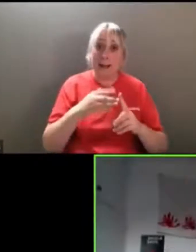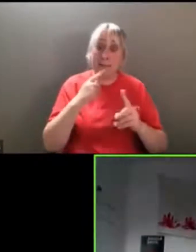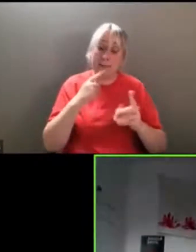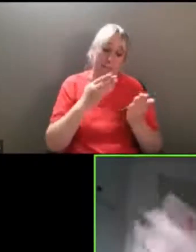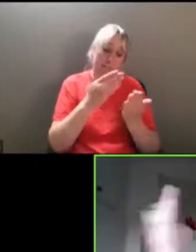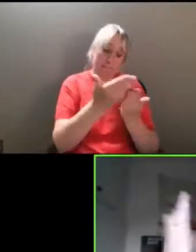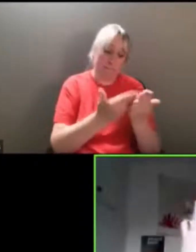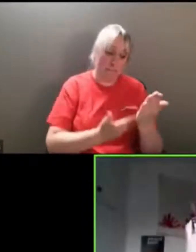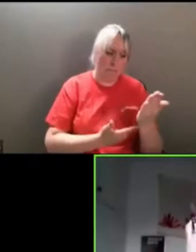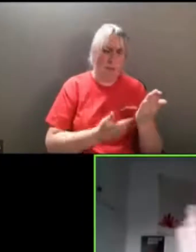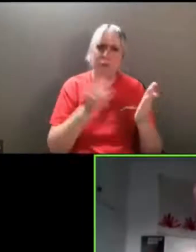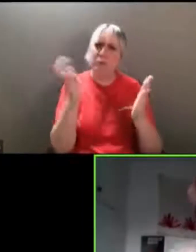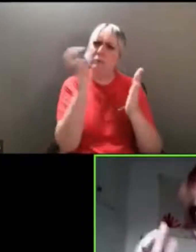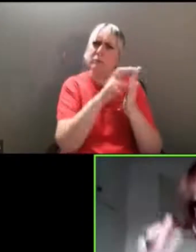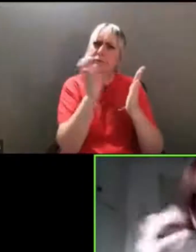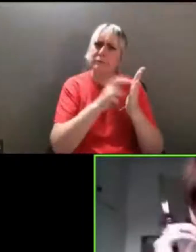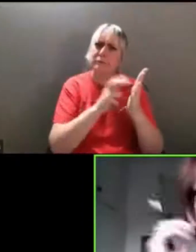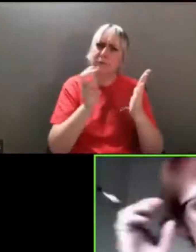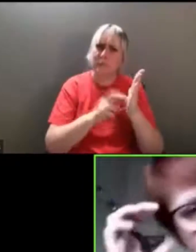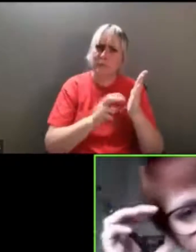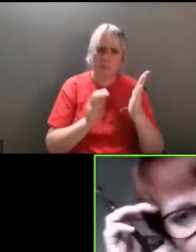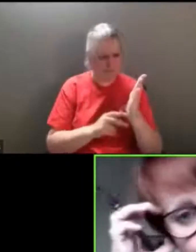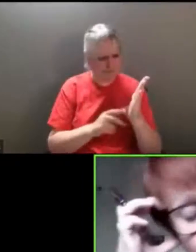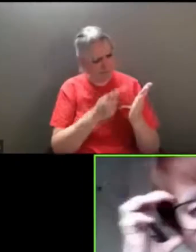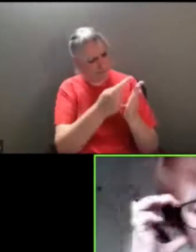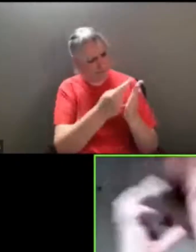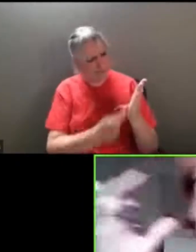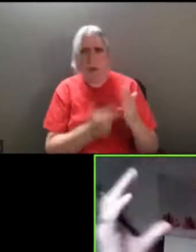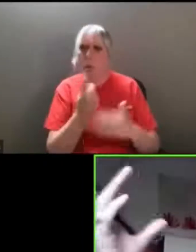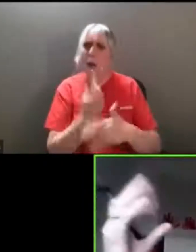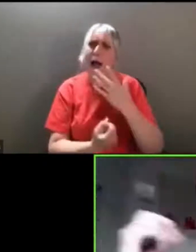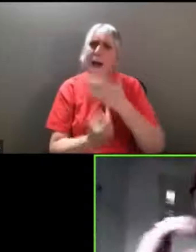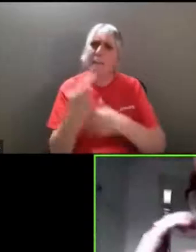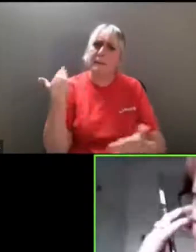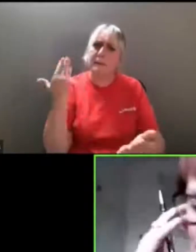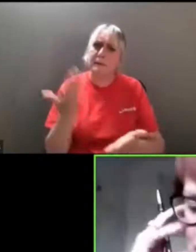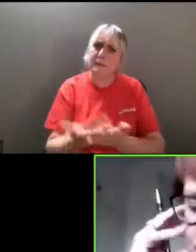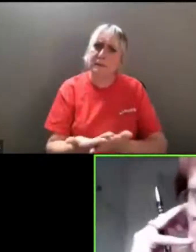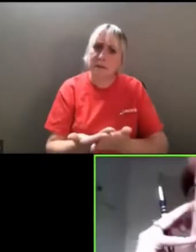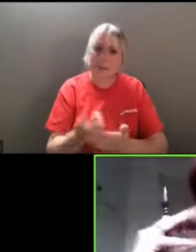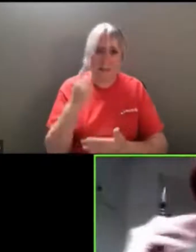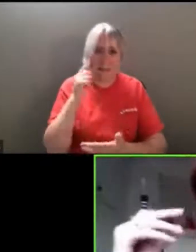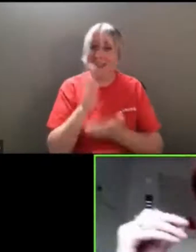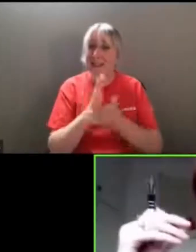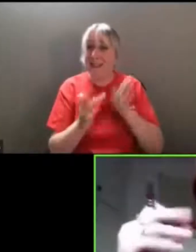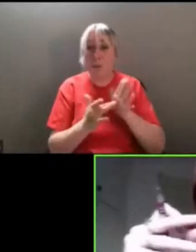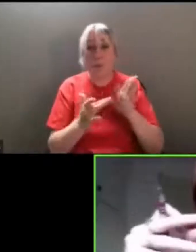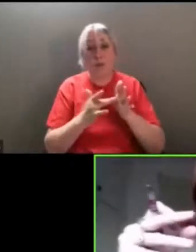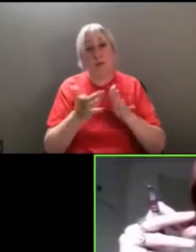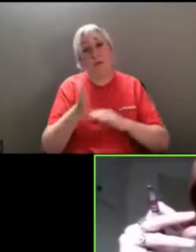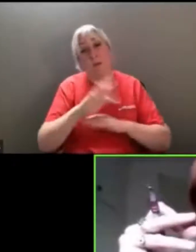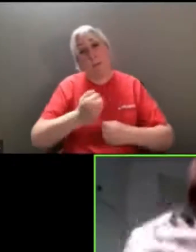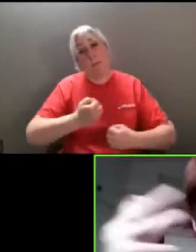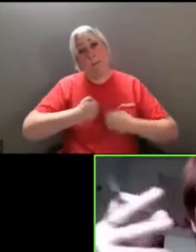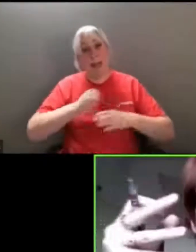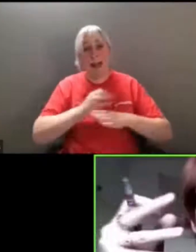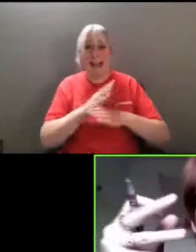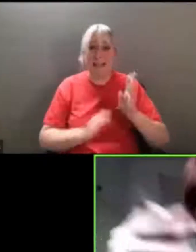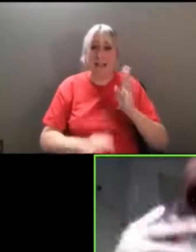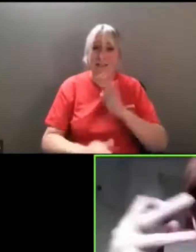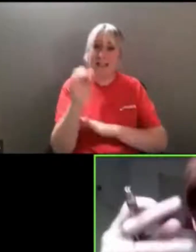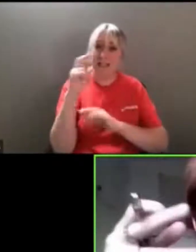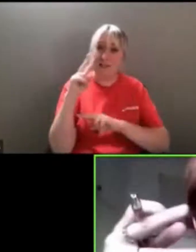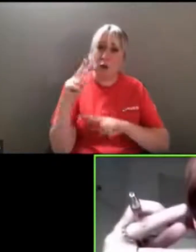the historical record what actually happened, especially from an activist perspective. I think disabled people are very used to other